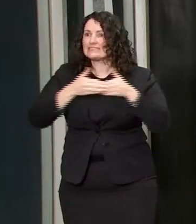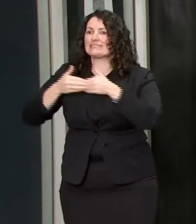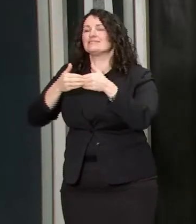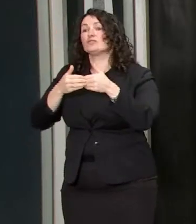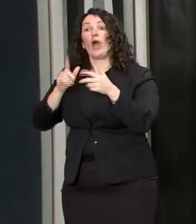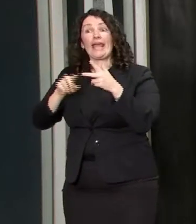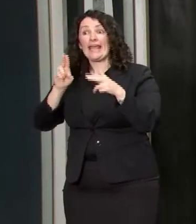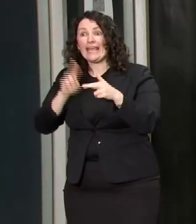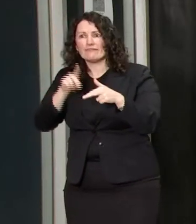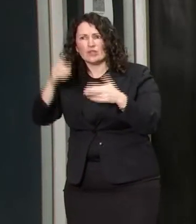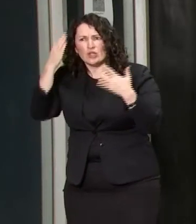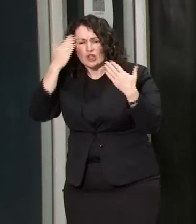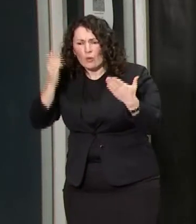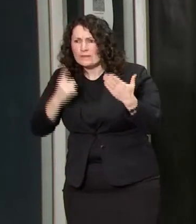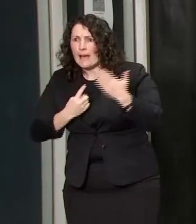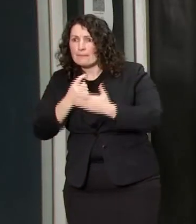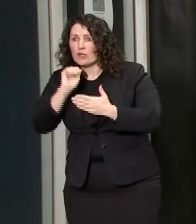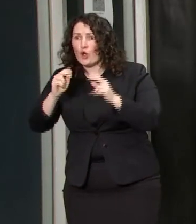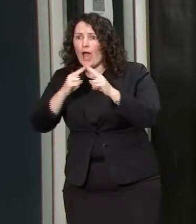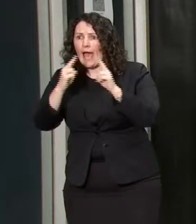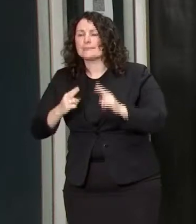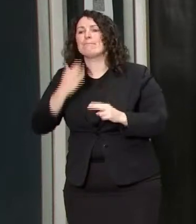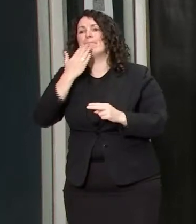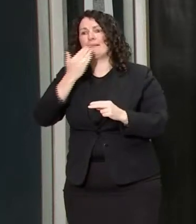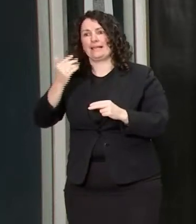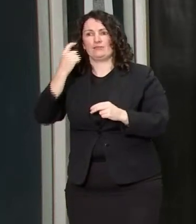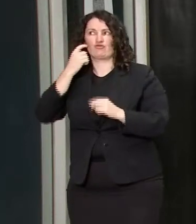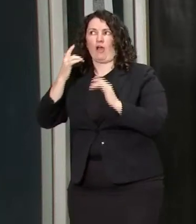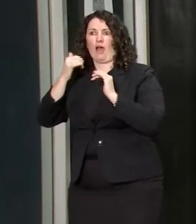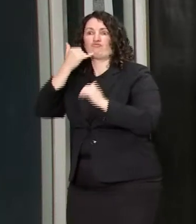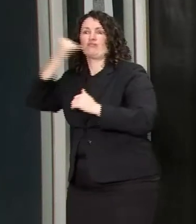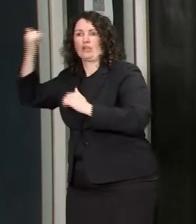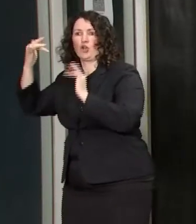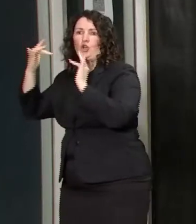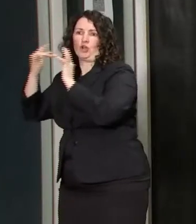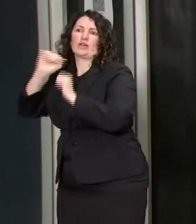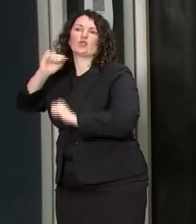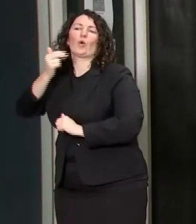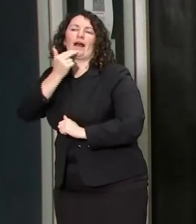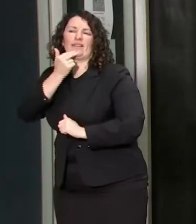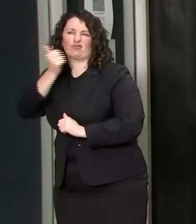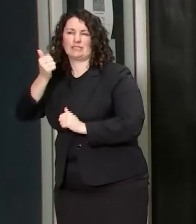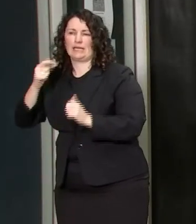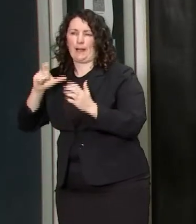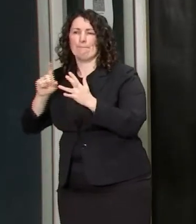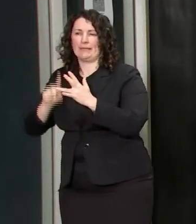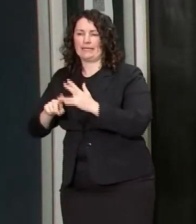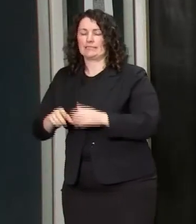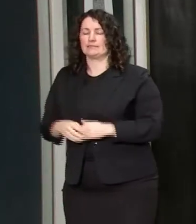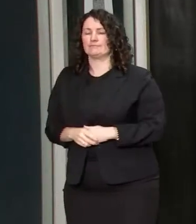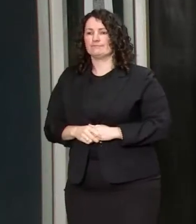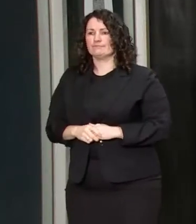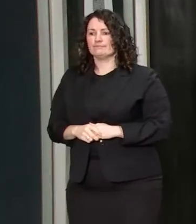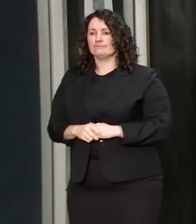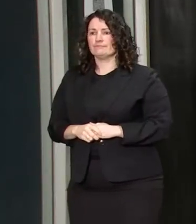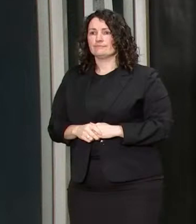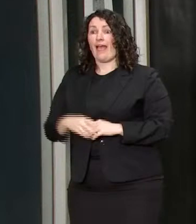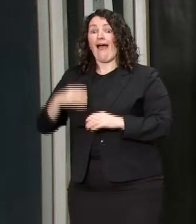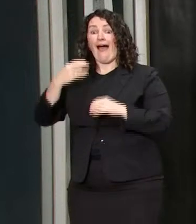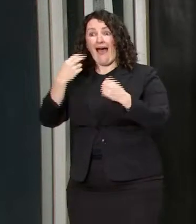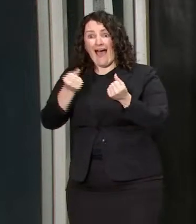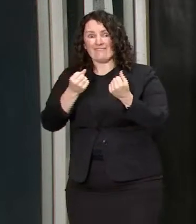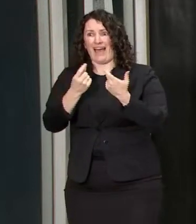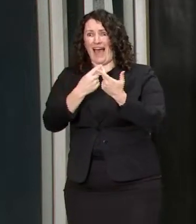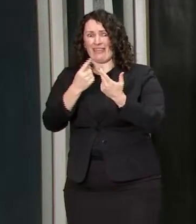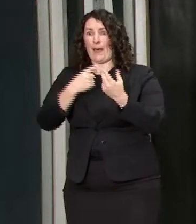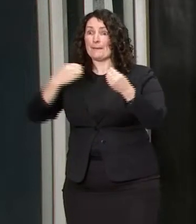know that there are around 100 NBN nodes and mobile towers that are currently affected by the power outages. We're